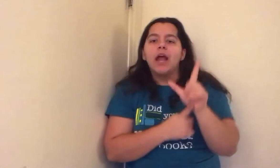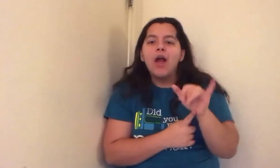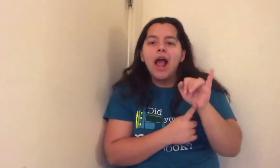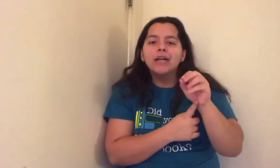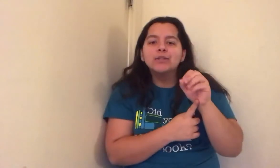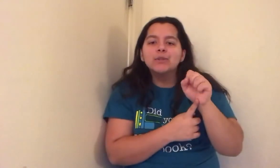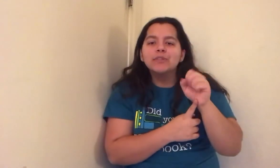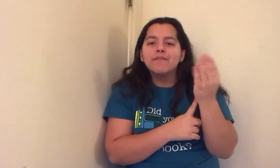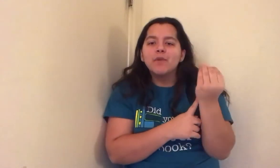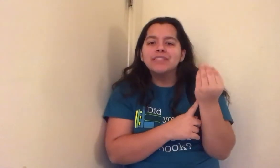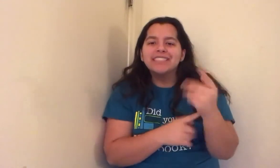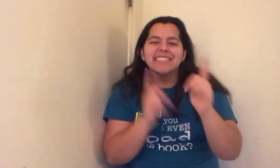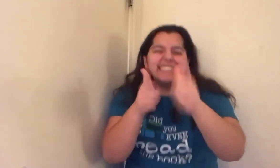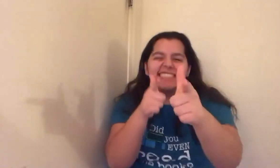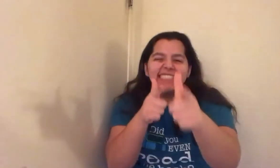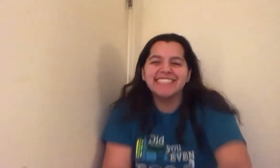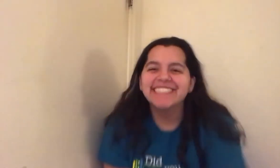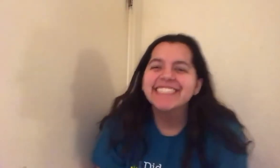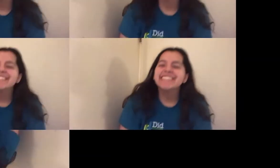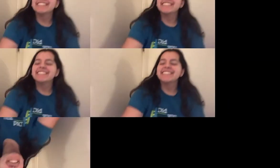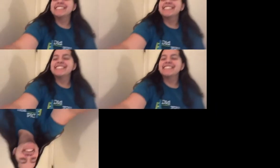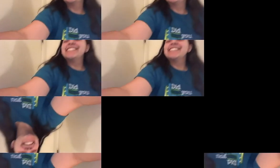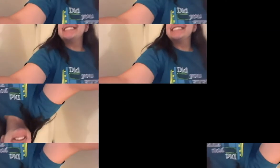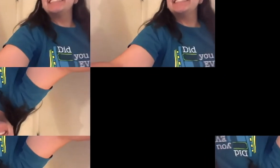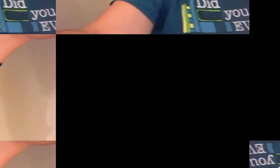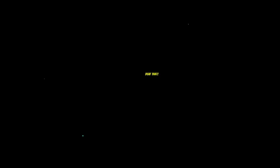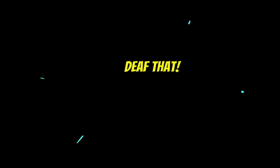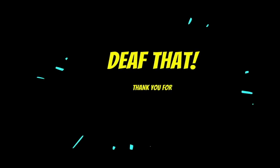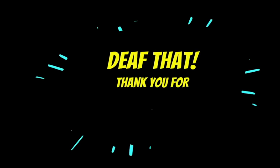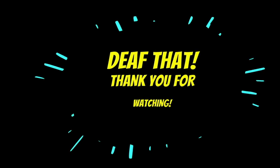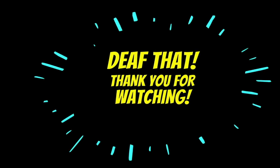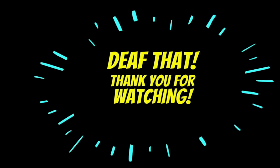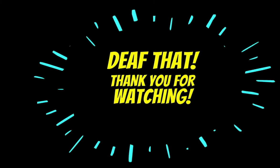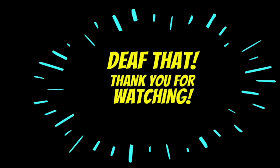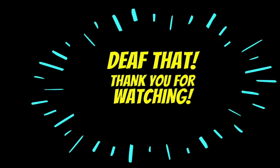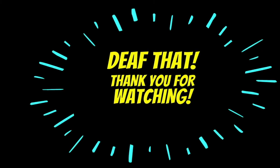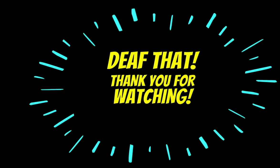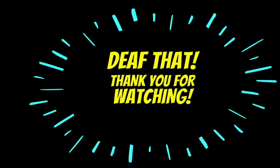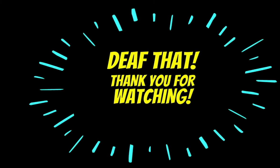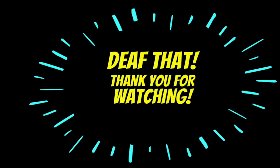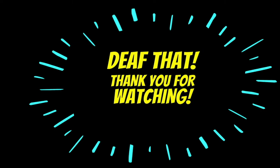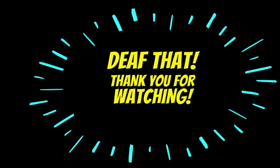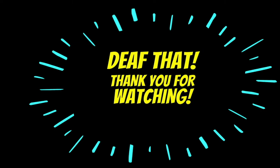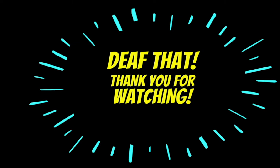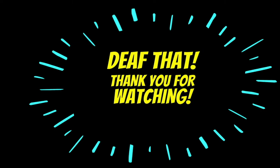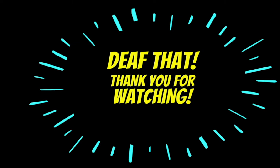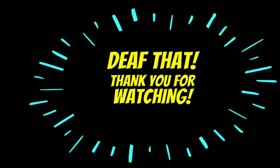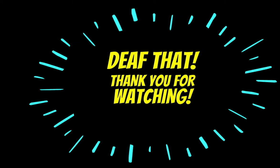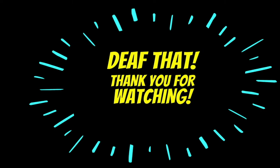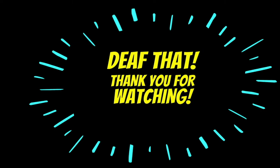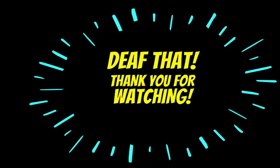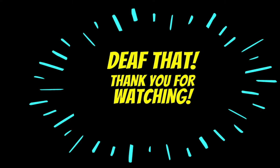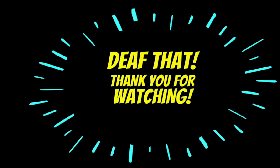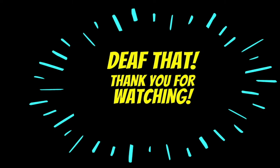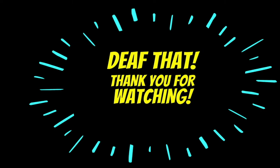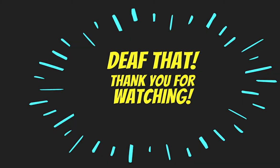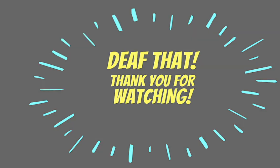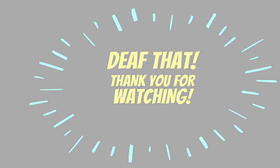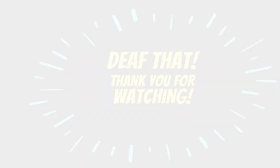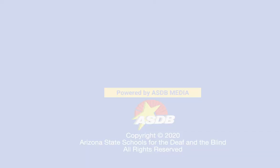Download iOS 14. It cuts to a black background. Words appear. Deaf that. Thank you for watching. The ASDB white, yellow, and